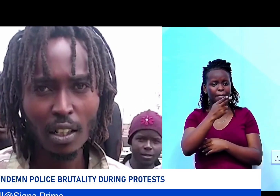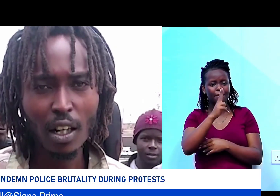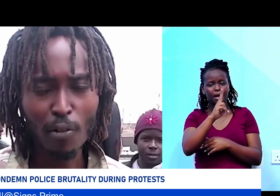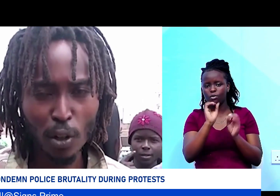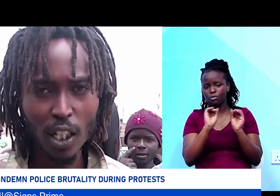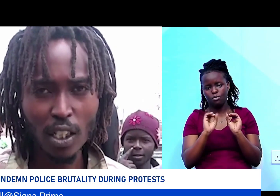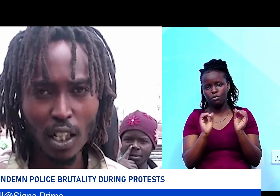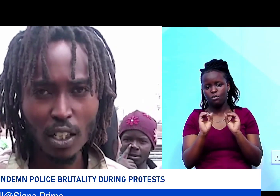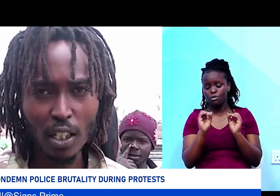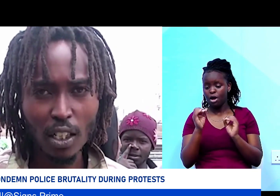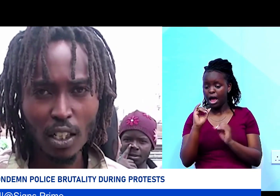na voters card.